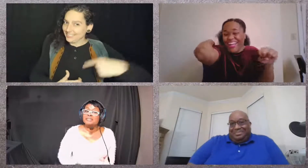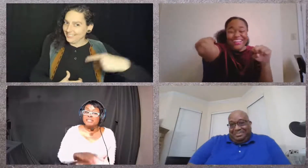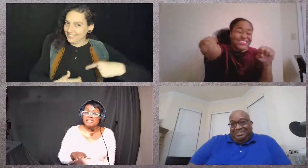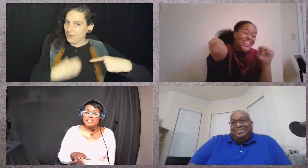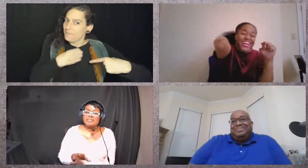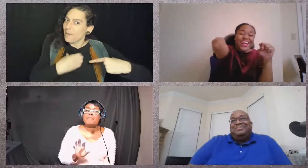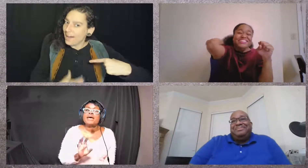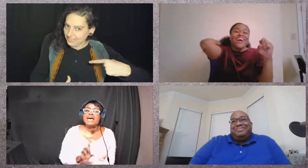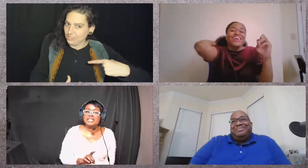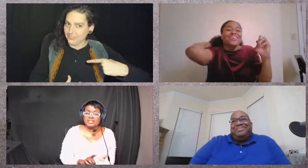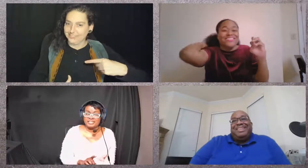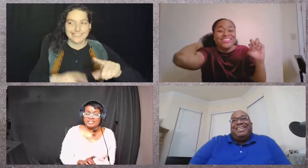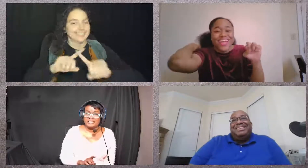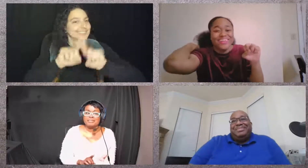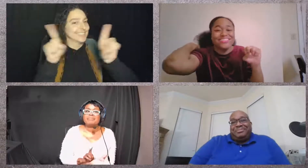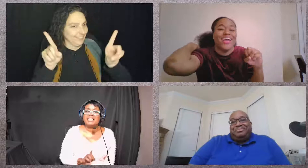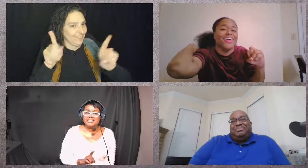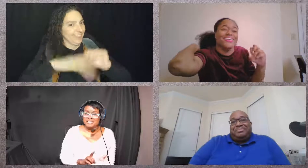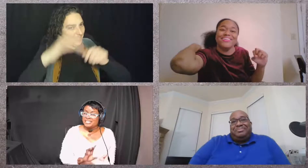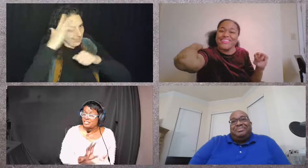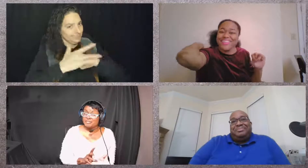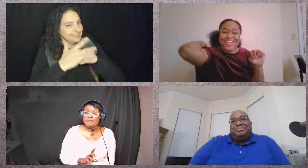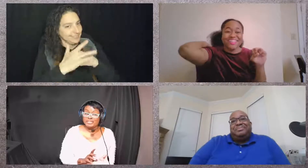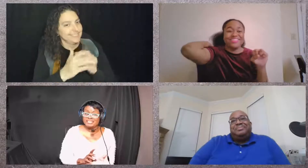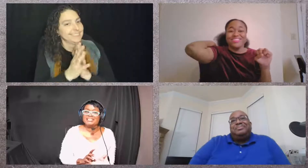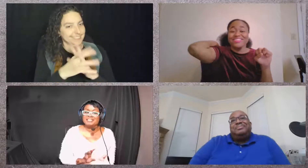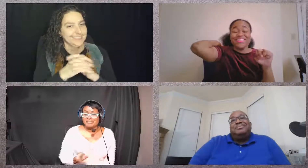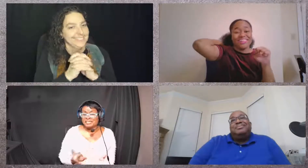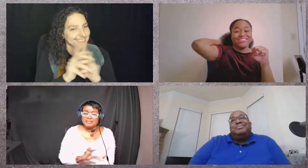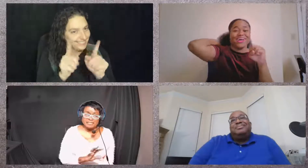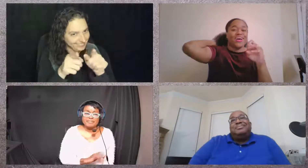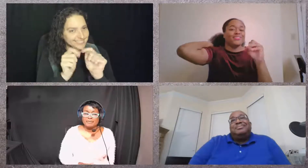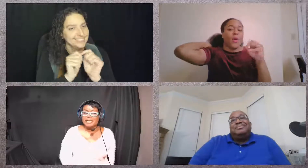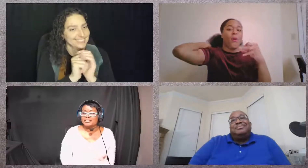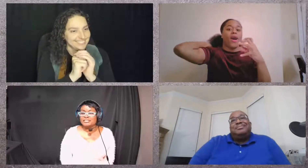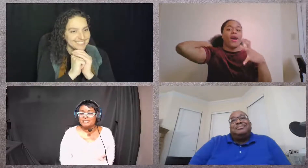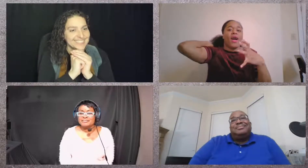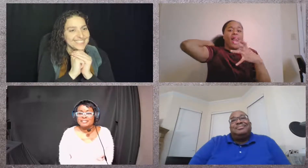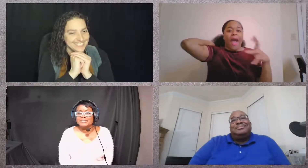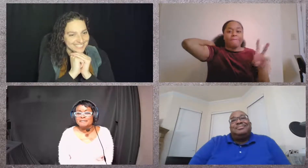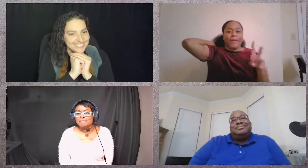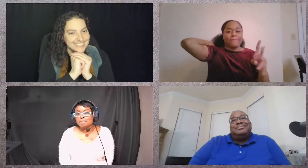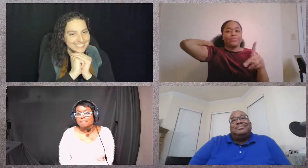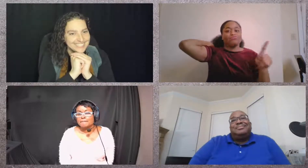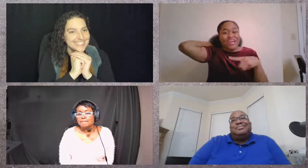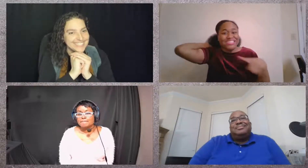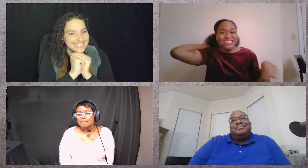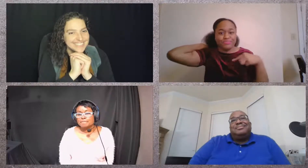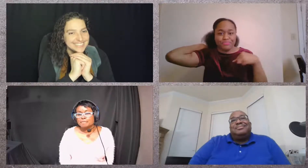No, not obsessive, passionate. Passionate is different. Obsessive is different. Passionate is different.